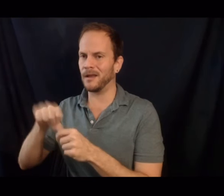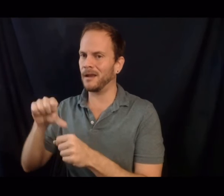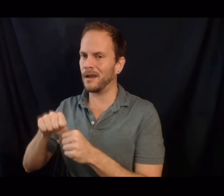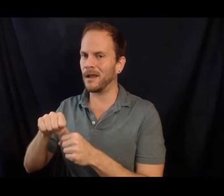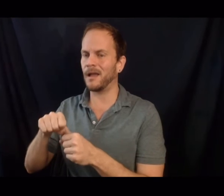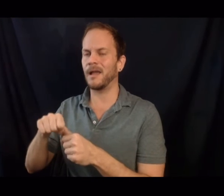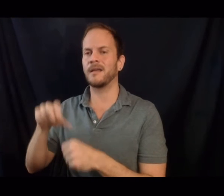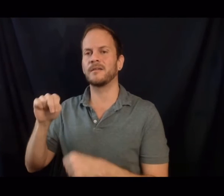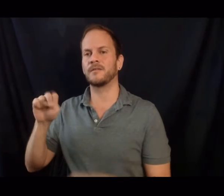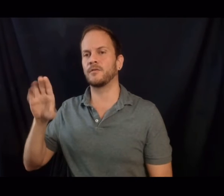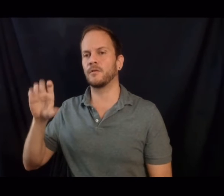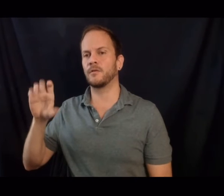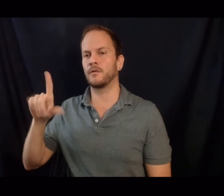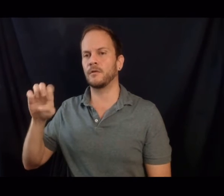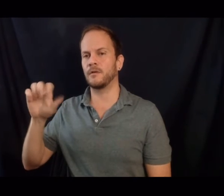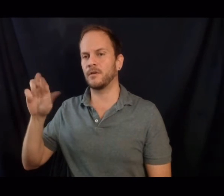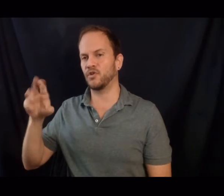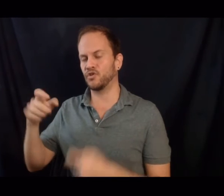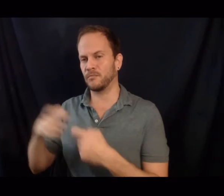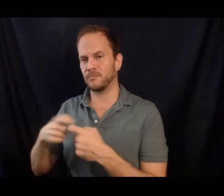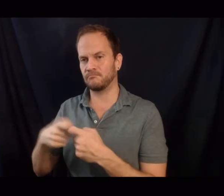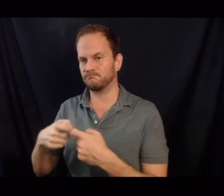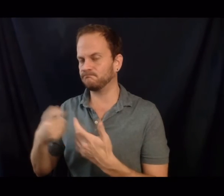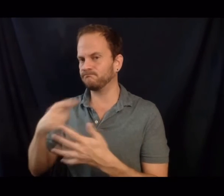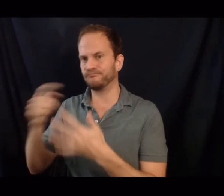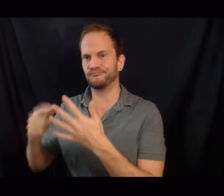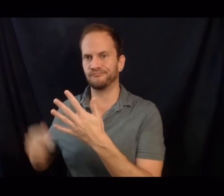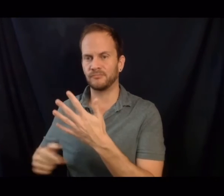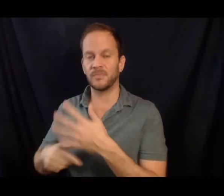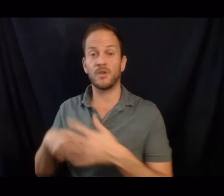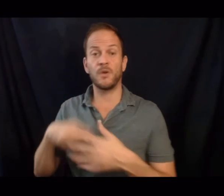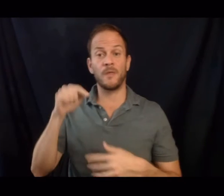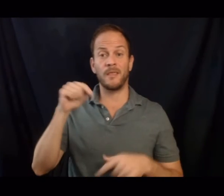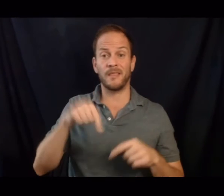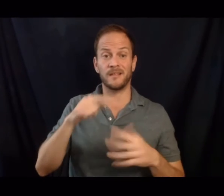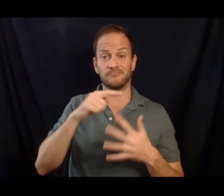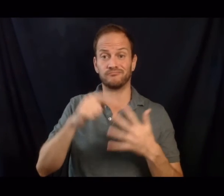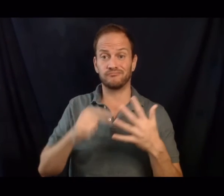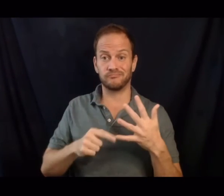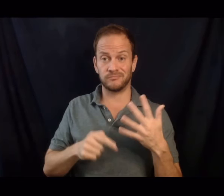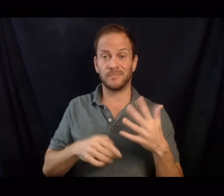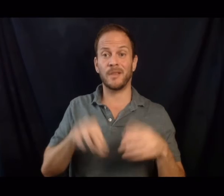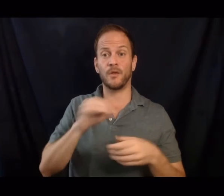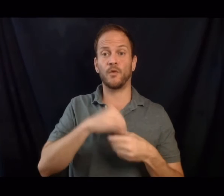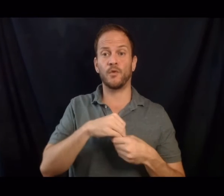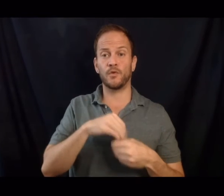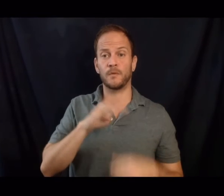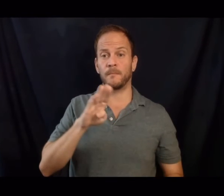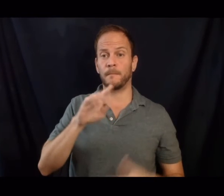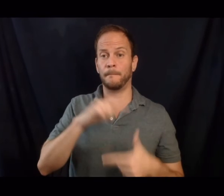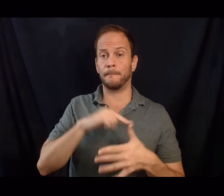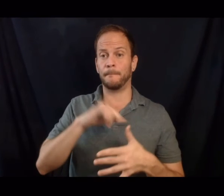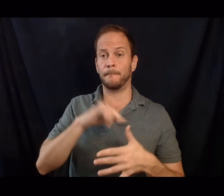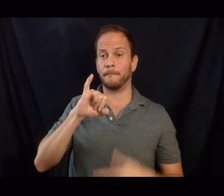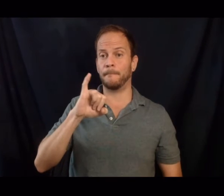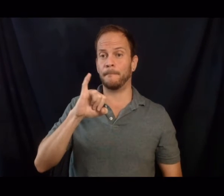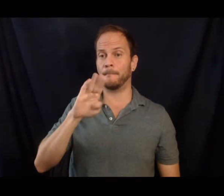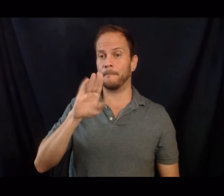comes from a whole bunch of different sources. We're going to talk about biomass first. This is using organic